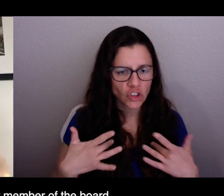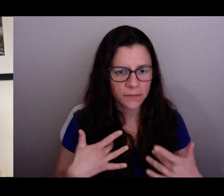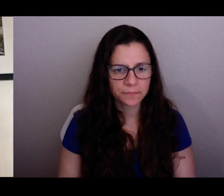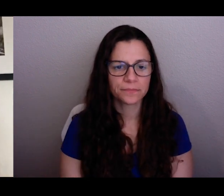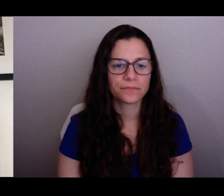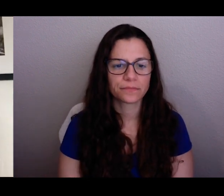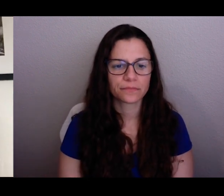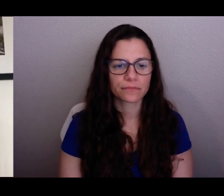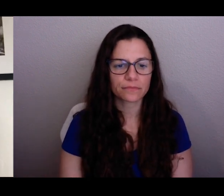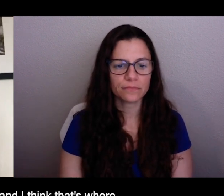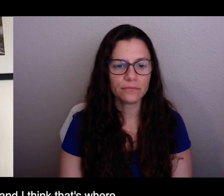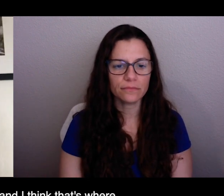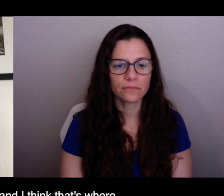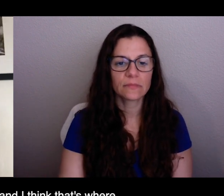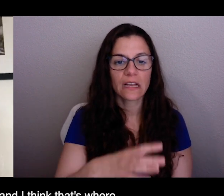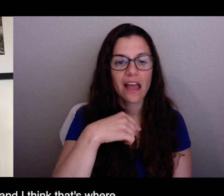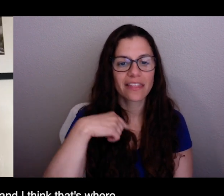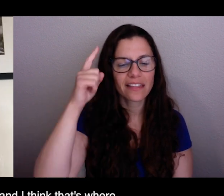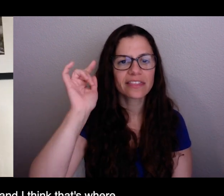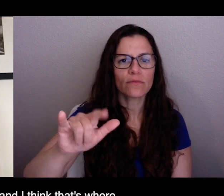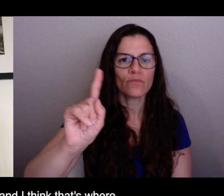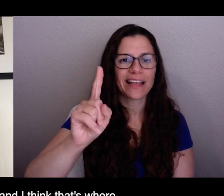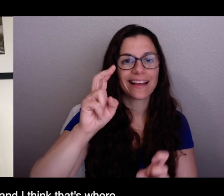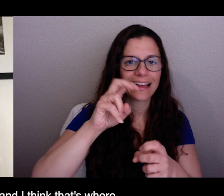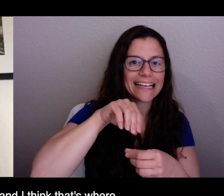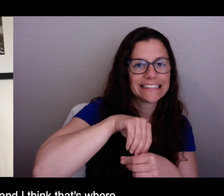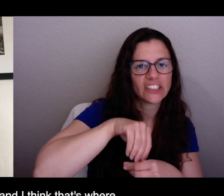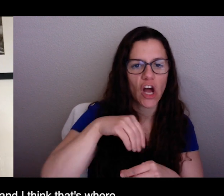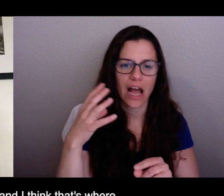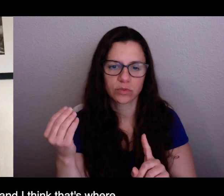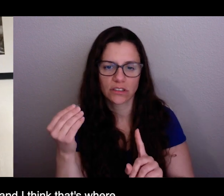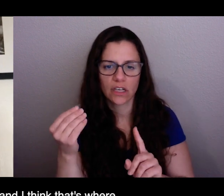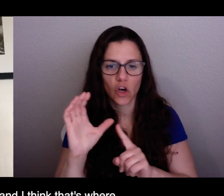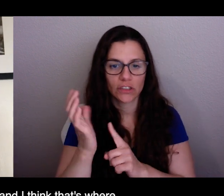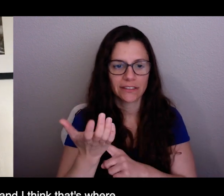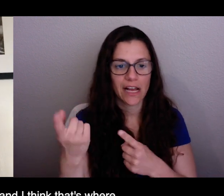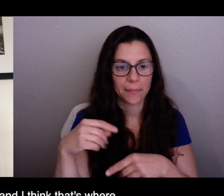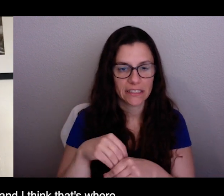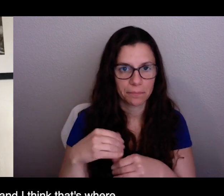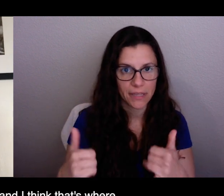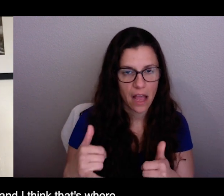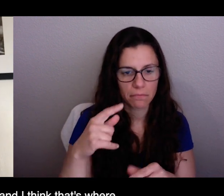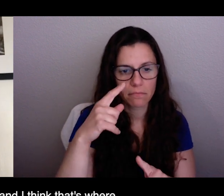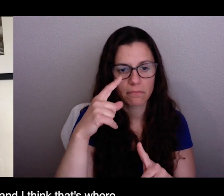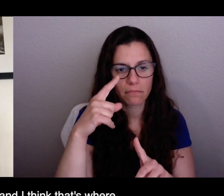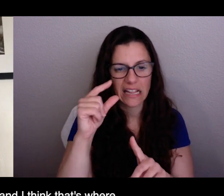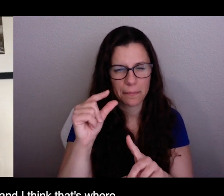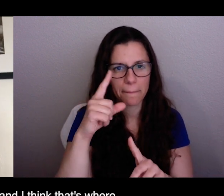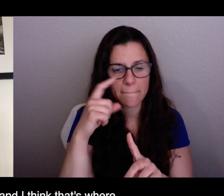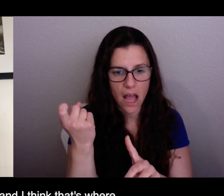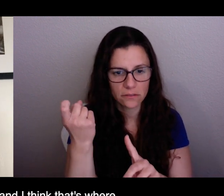not have my concerns. And I think that's where the insider outside